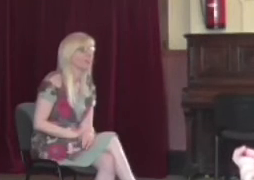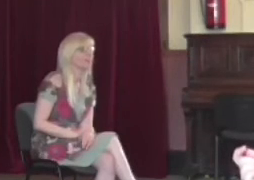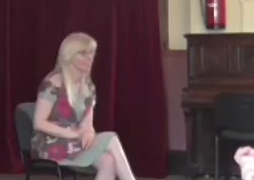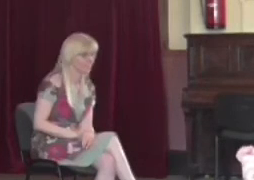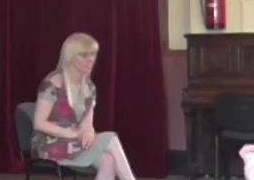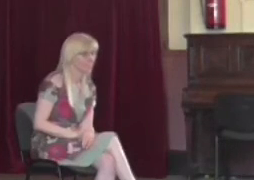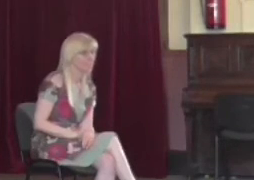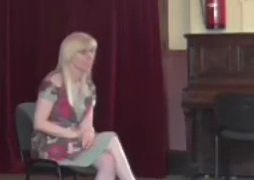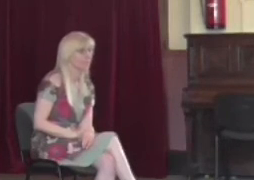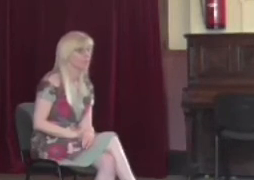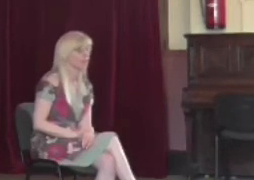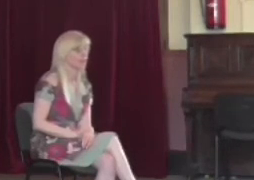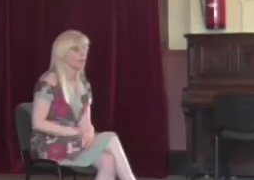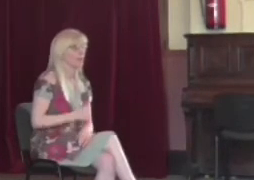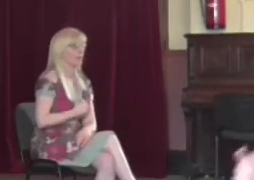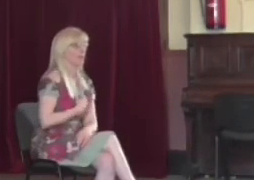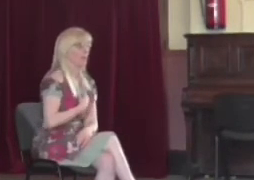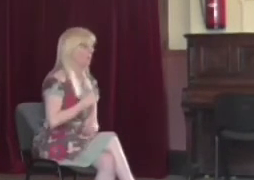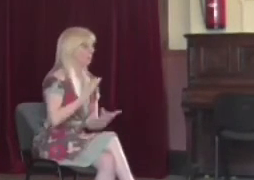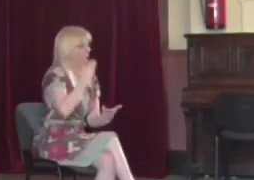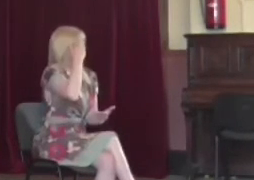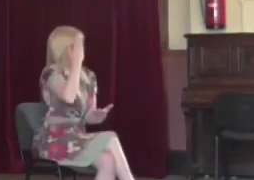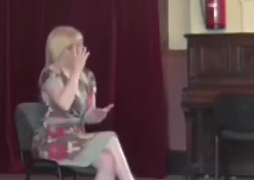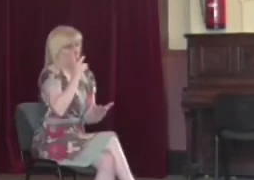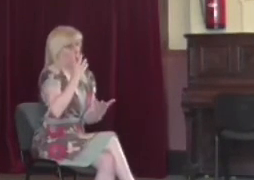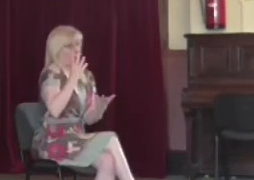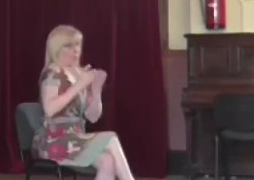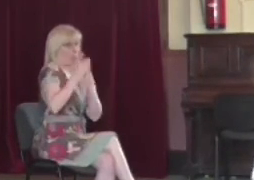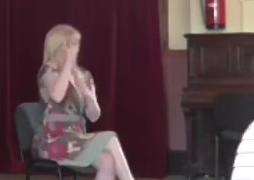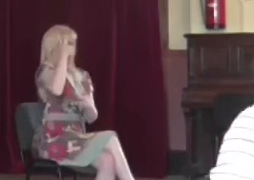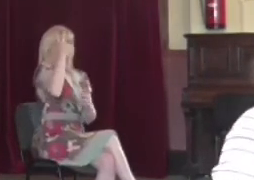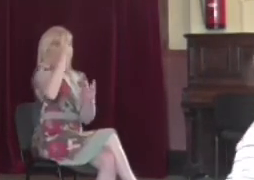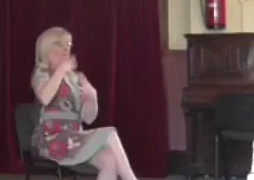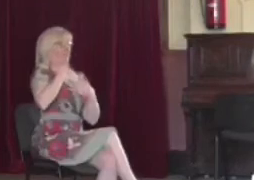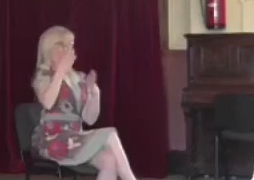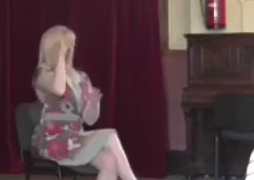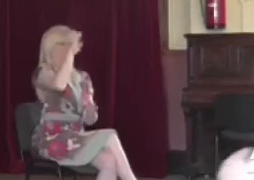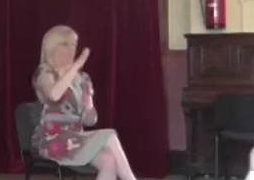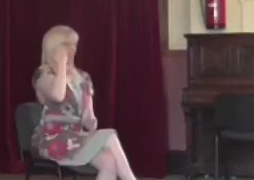And so he knew. He knew.